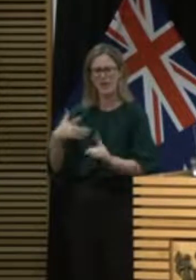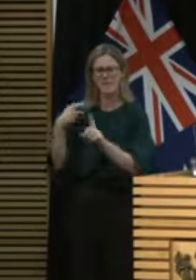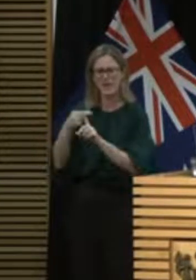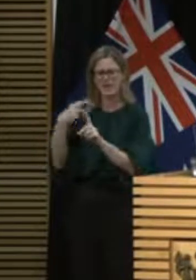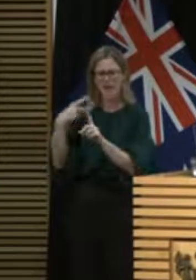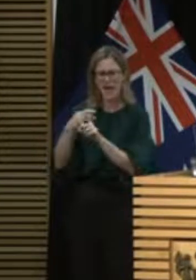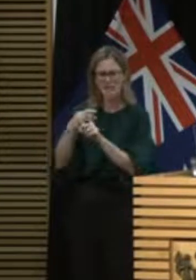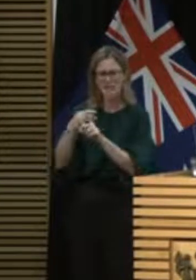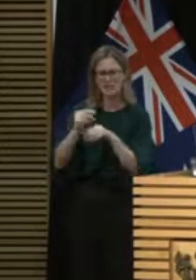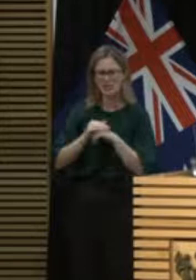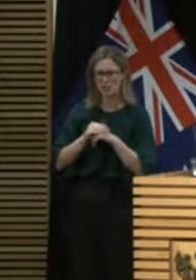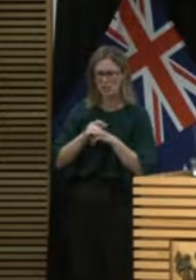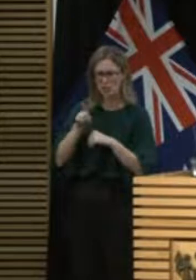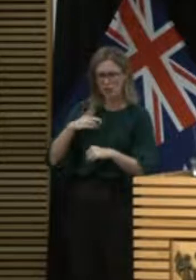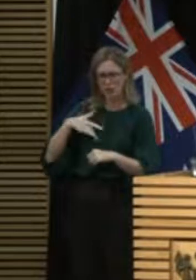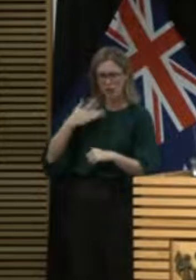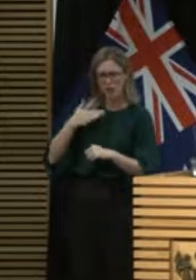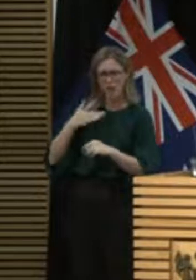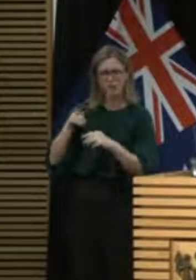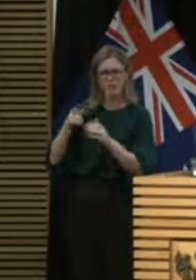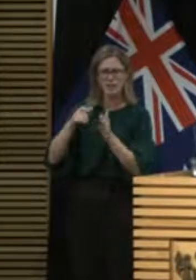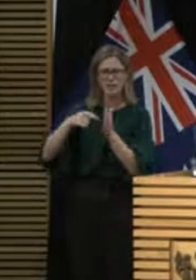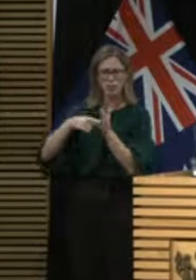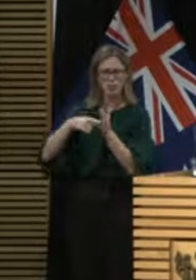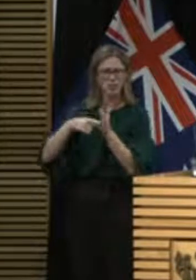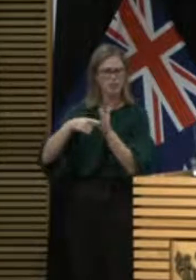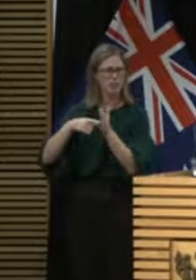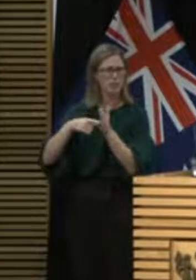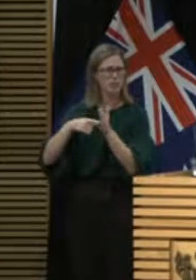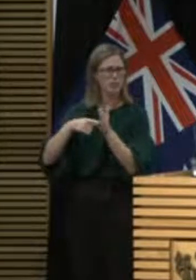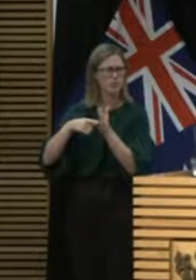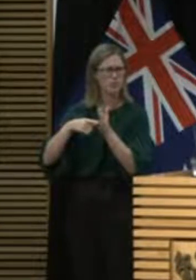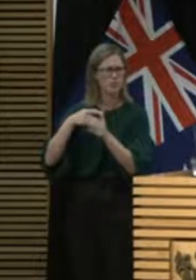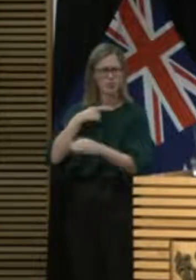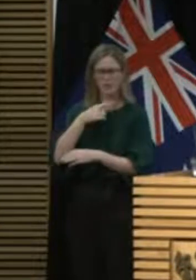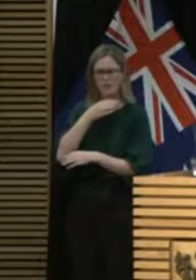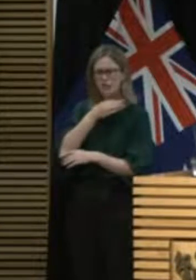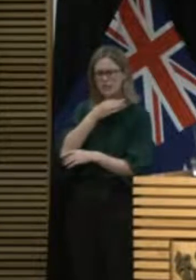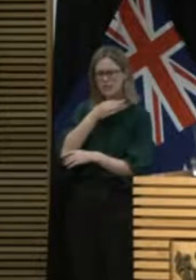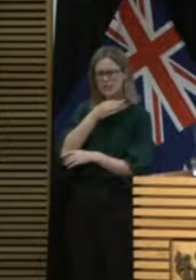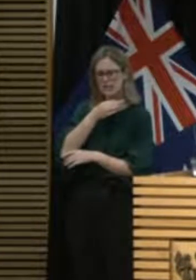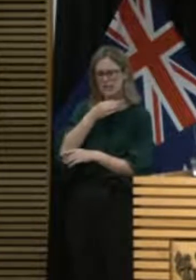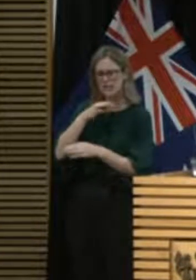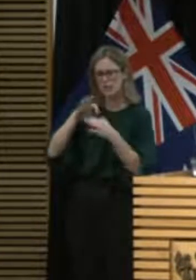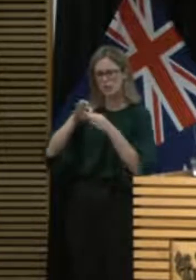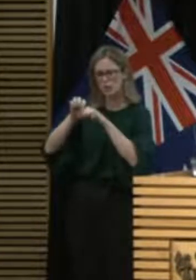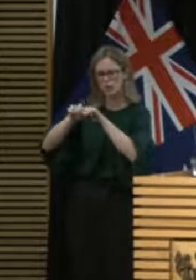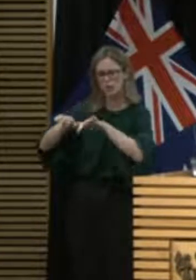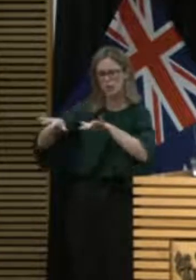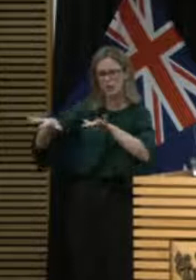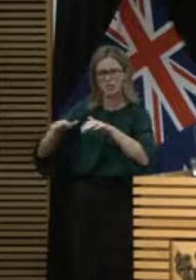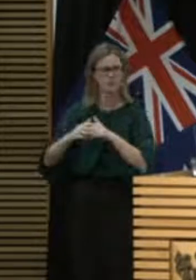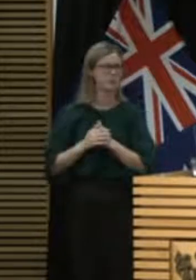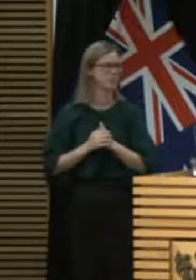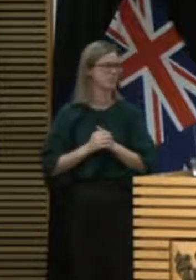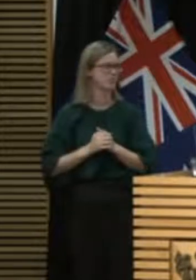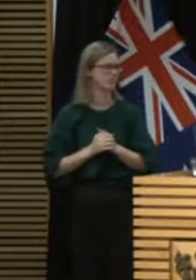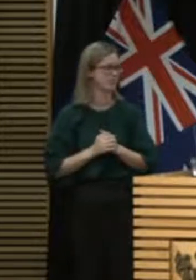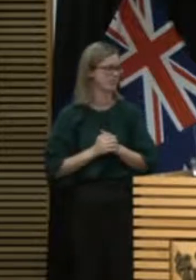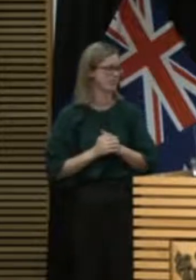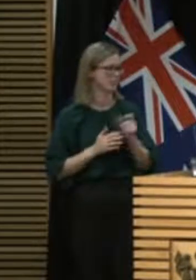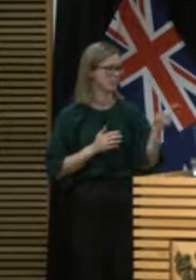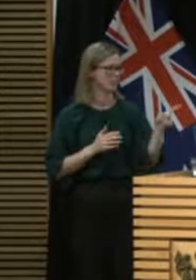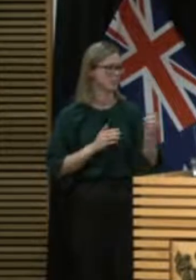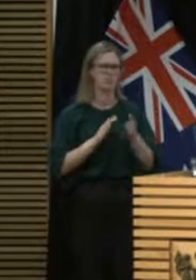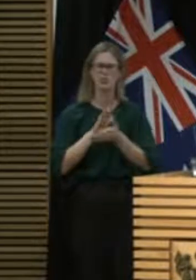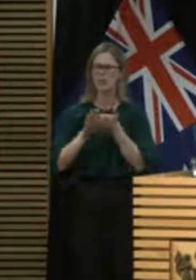have you seen the need for that considering the risk that it might have had in terms of spread? Do you